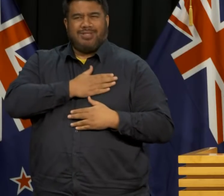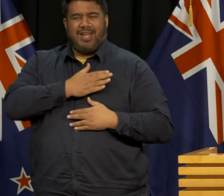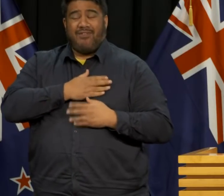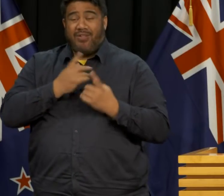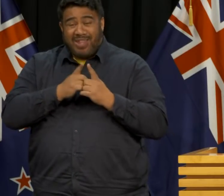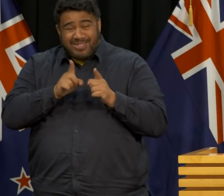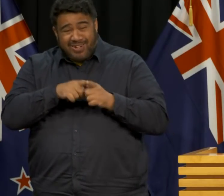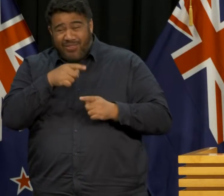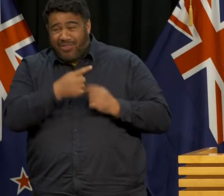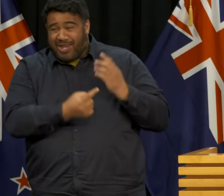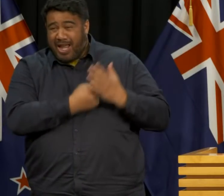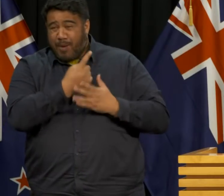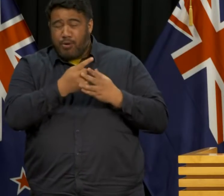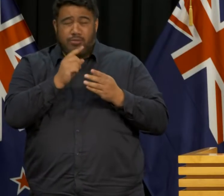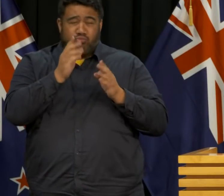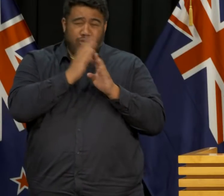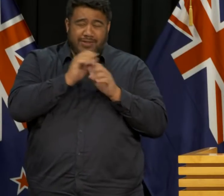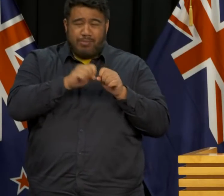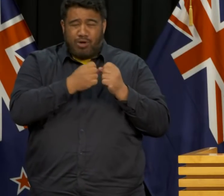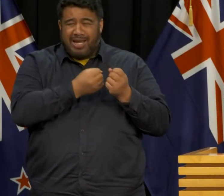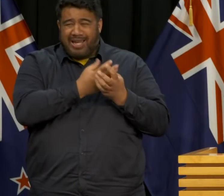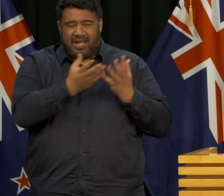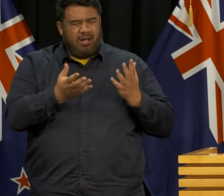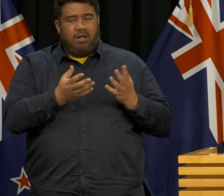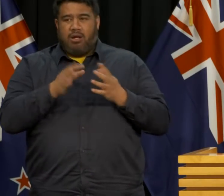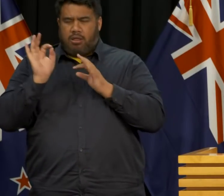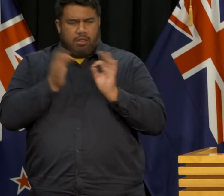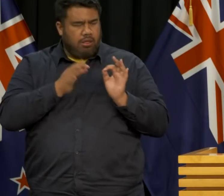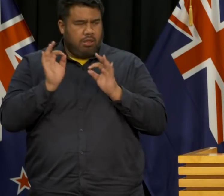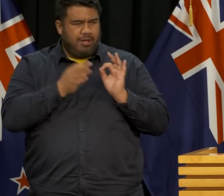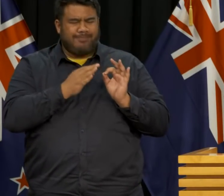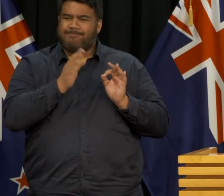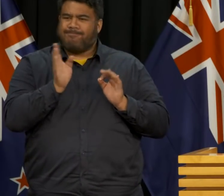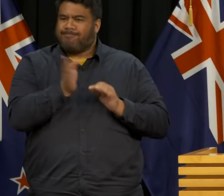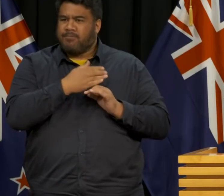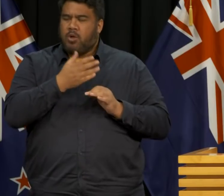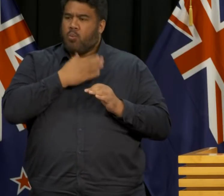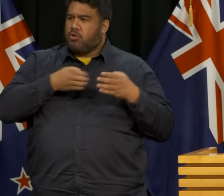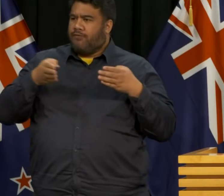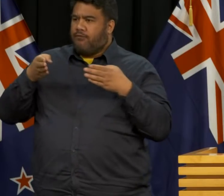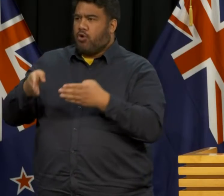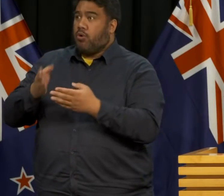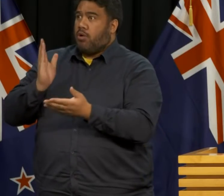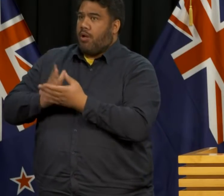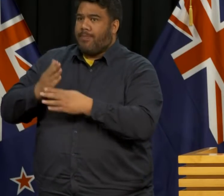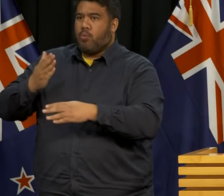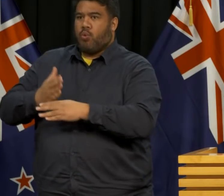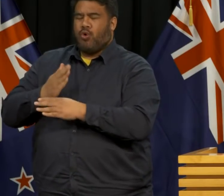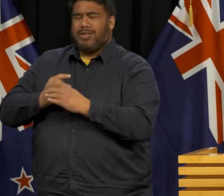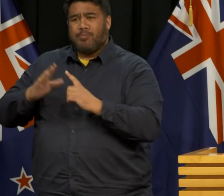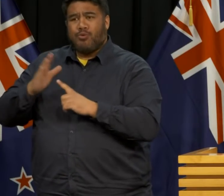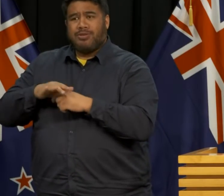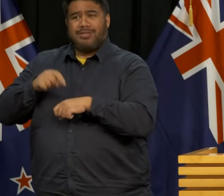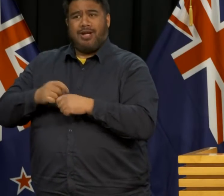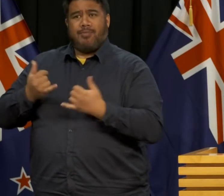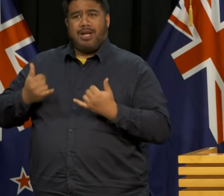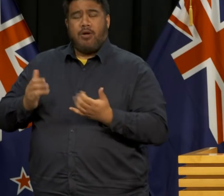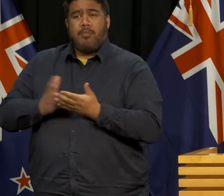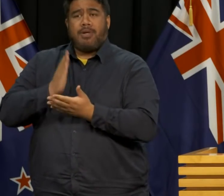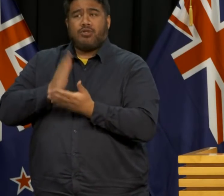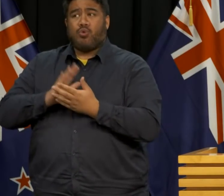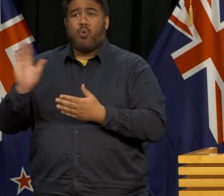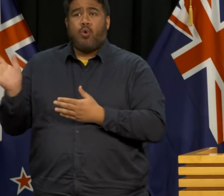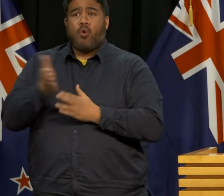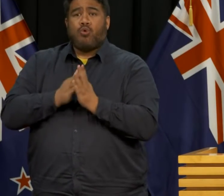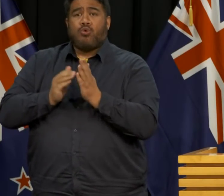this distract a lot of time and energy and focus away from that response at a time when we want everybody clearly